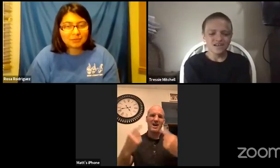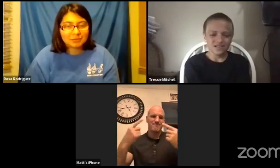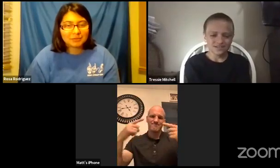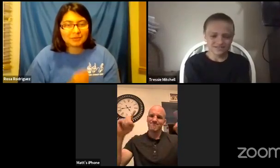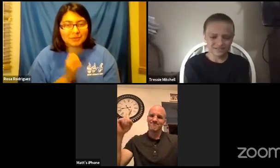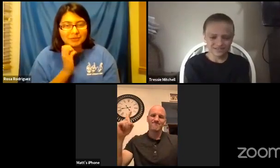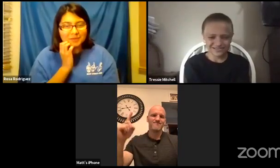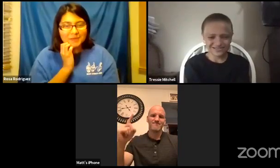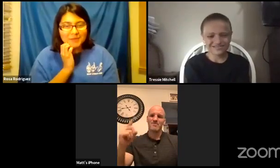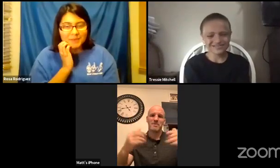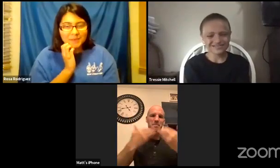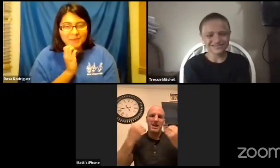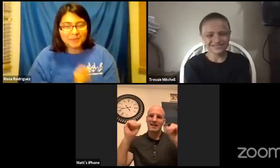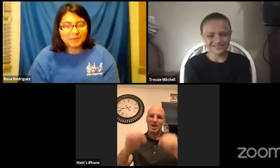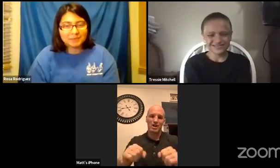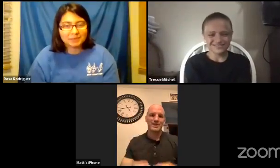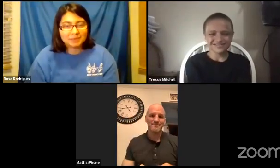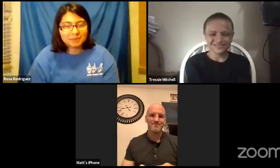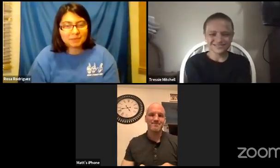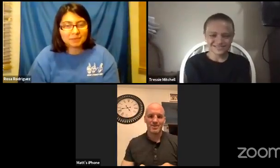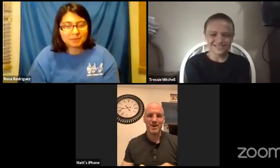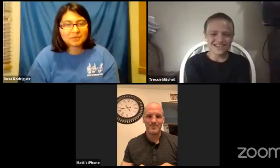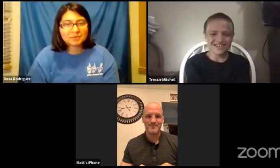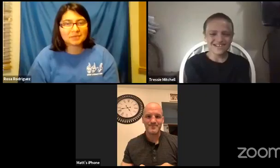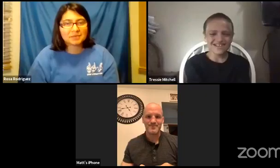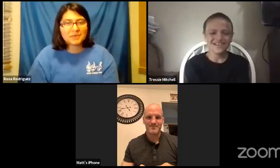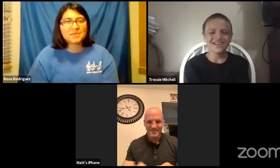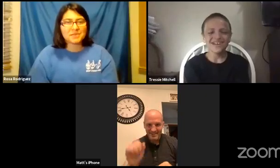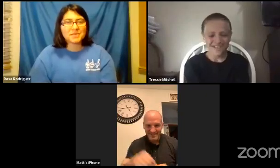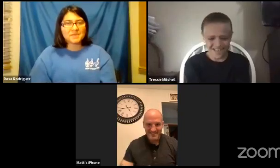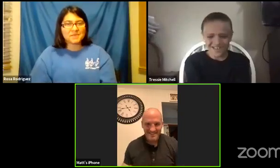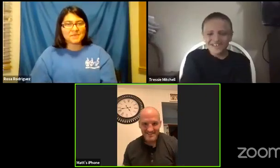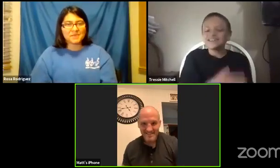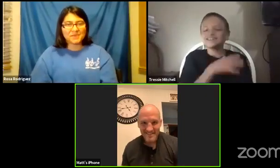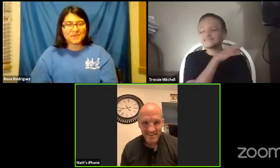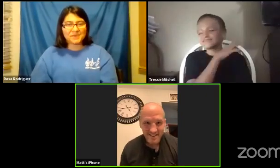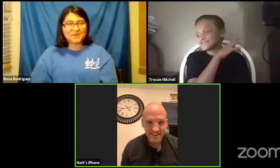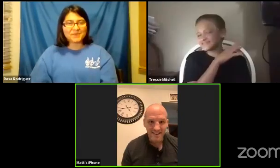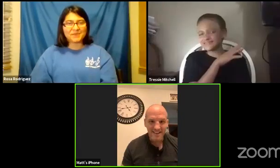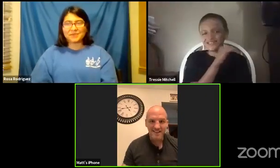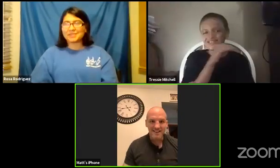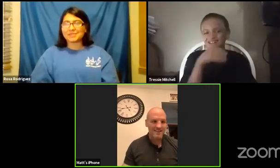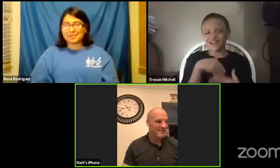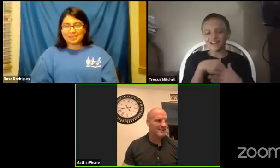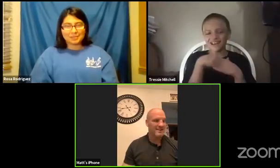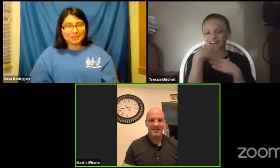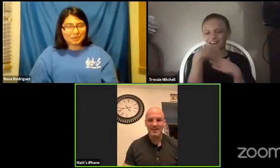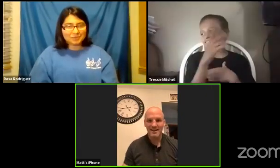so thankful for my achievements. I've accomplished a lot and I'm proud of those.